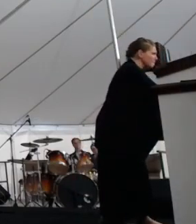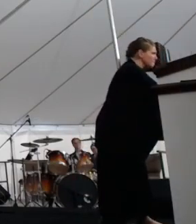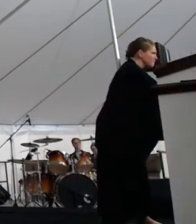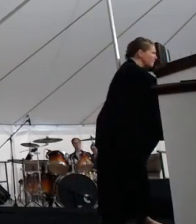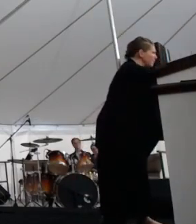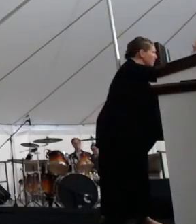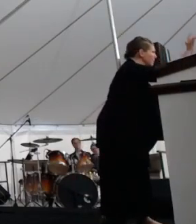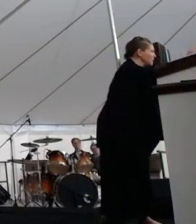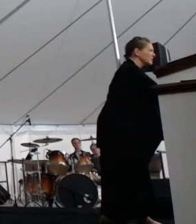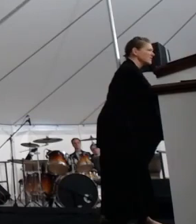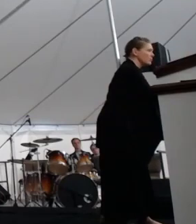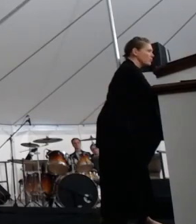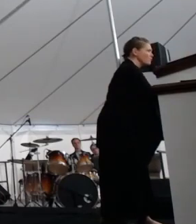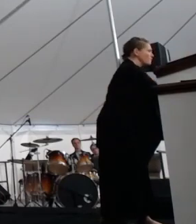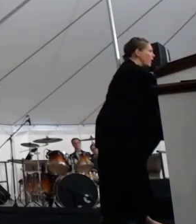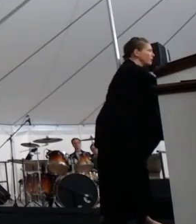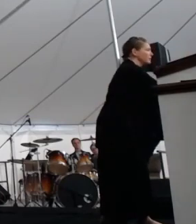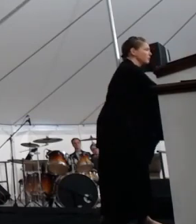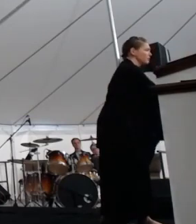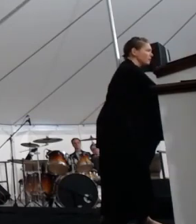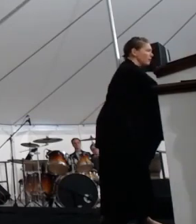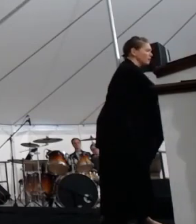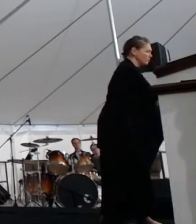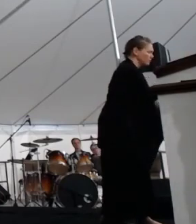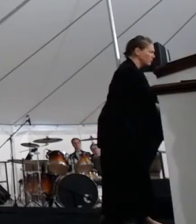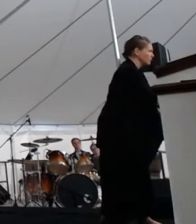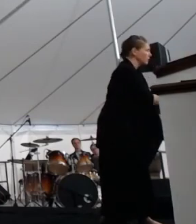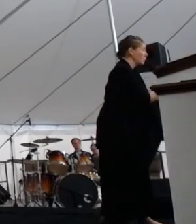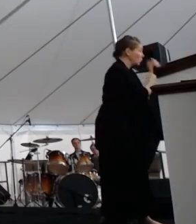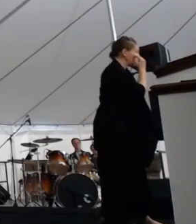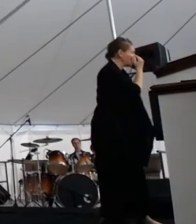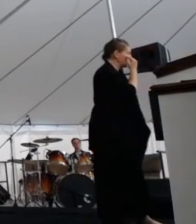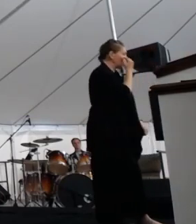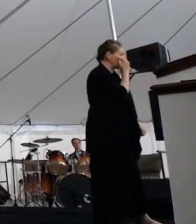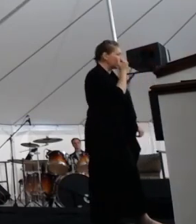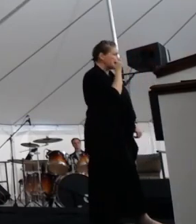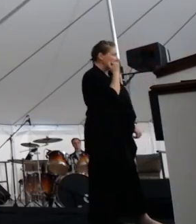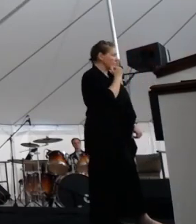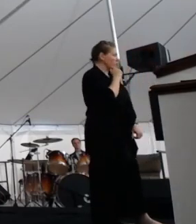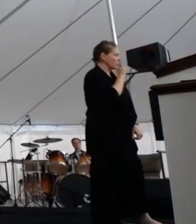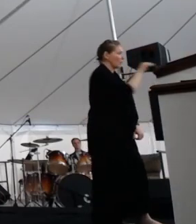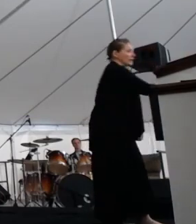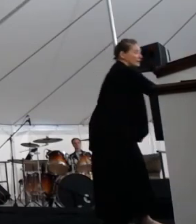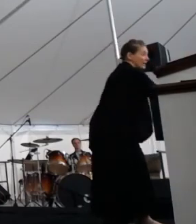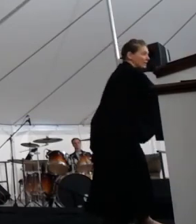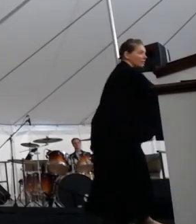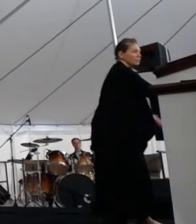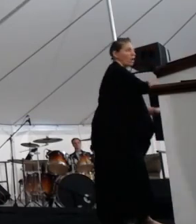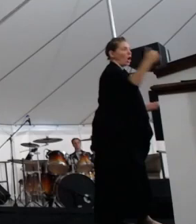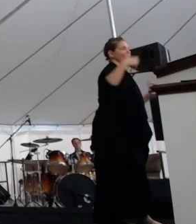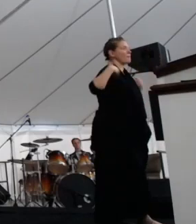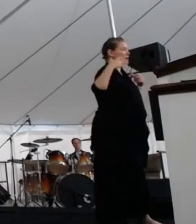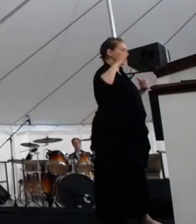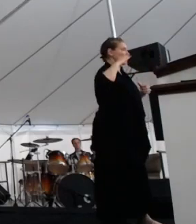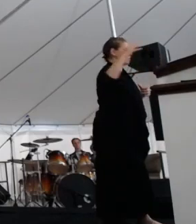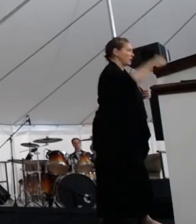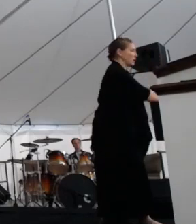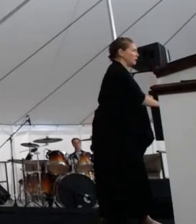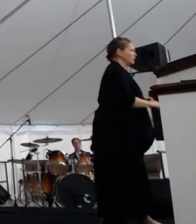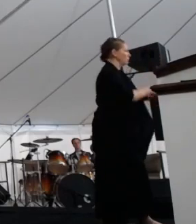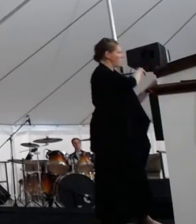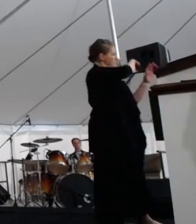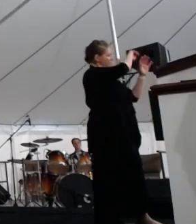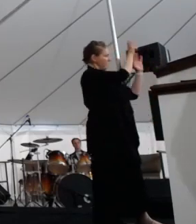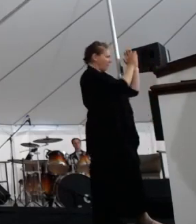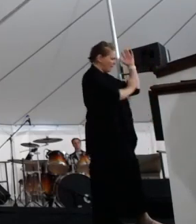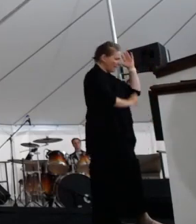shining. It caught her attention, and she knew if she didn't get to it, one of the others would get to it first. And so she scurried down the tree, and she went